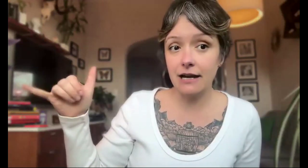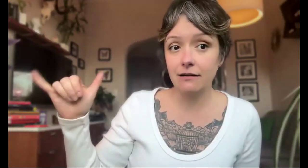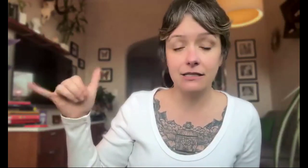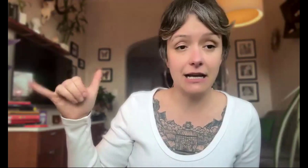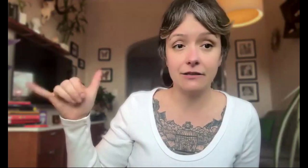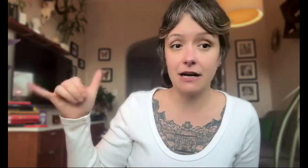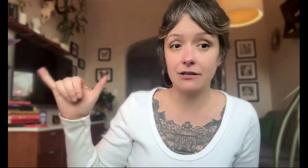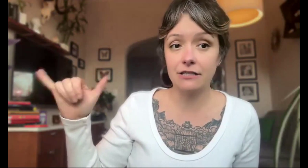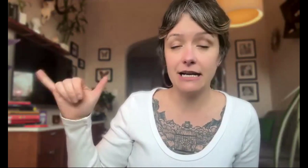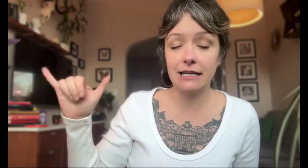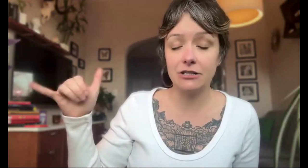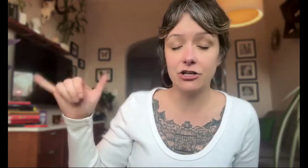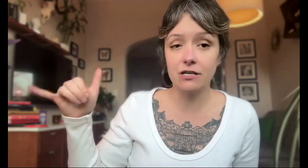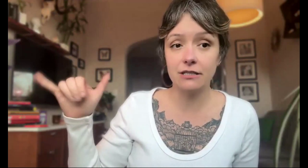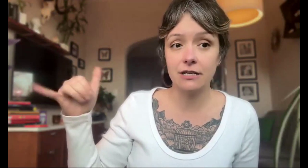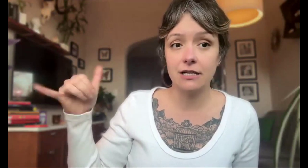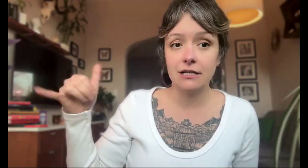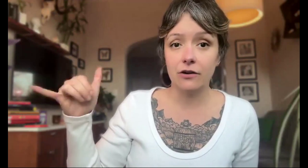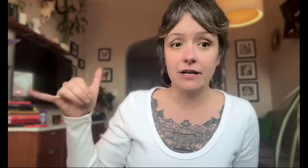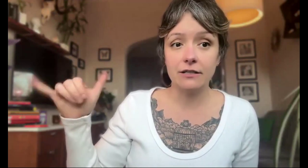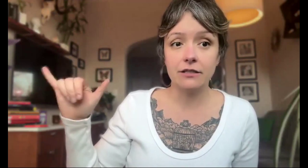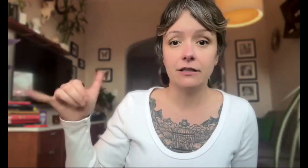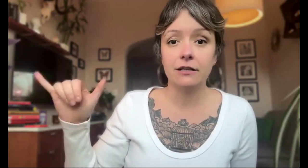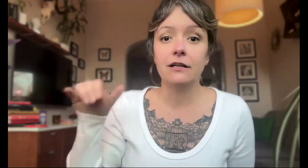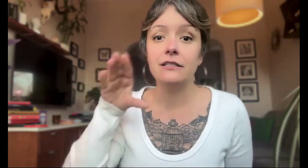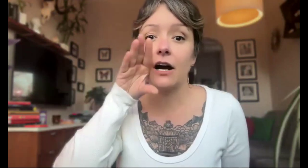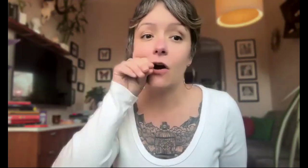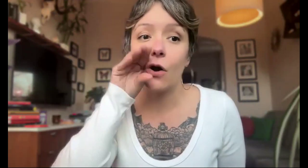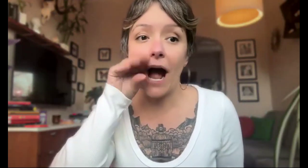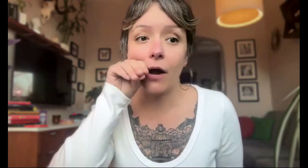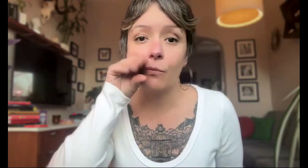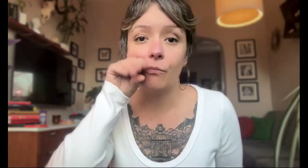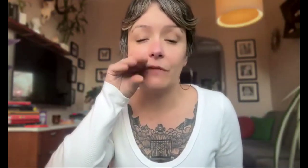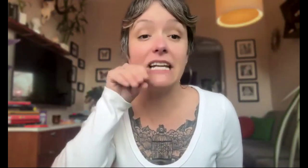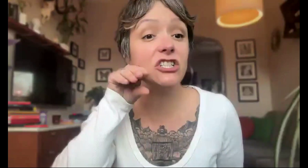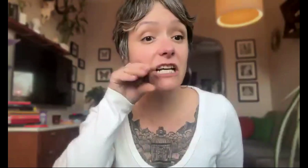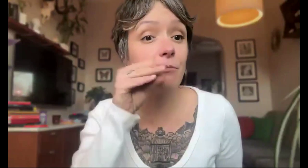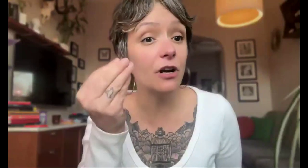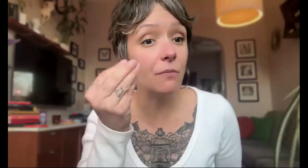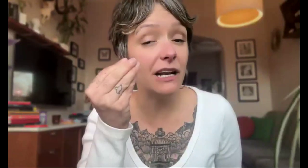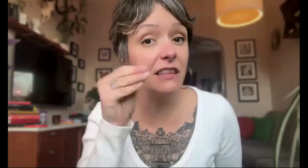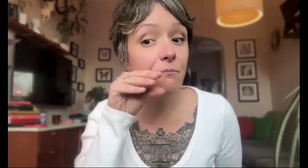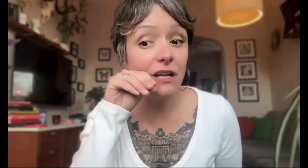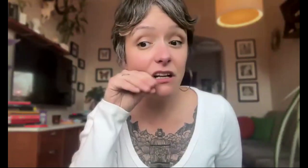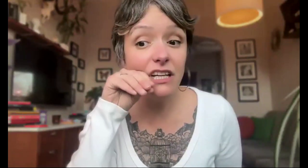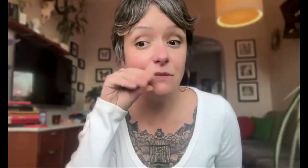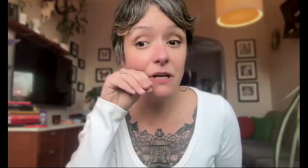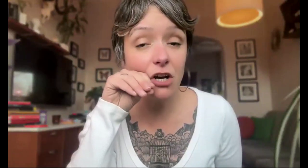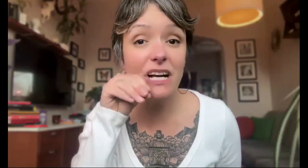side because yellow's not on your skin unless you're jaundiced. Go to the doctor. Duck. Quack. It's just like bird, but the bill is bigger